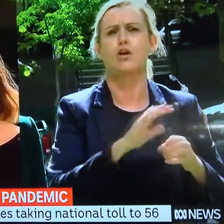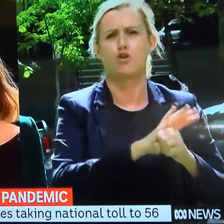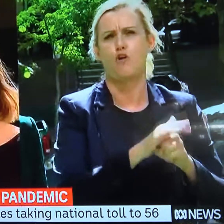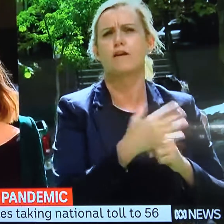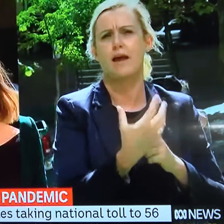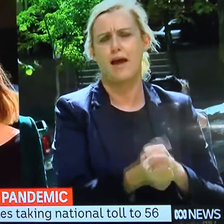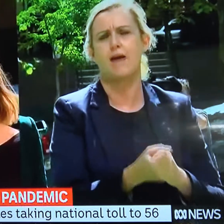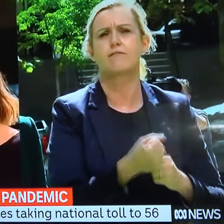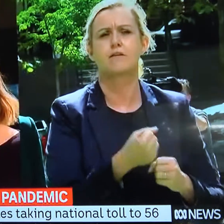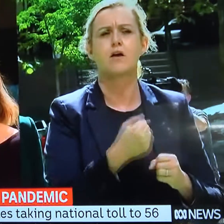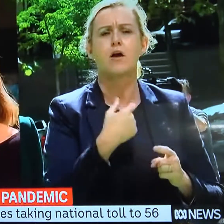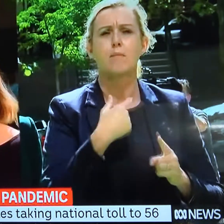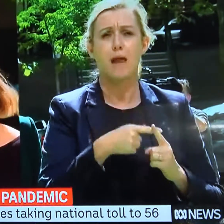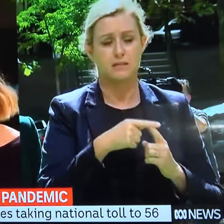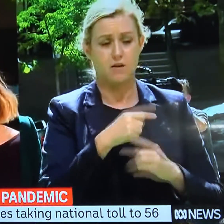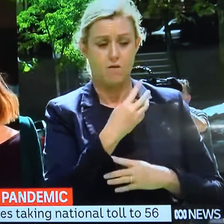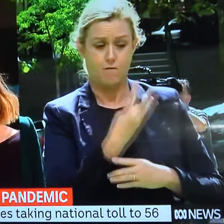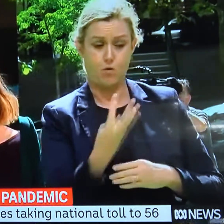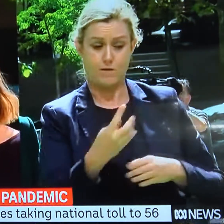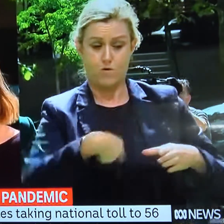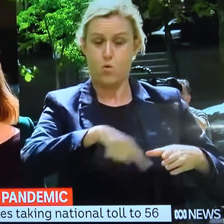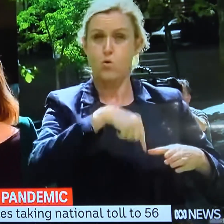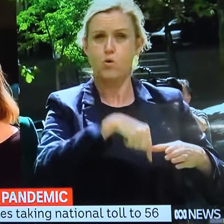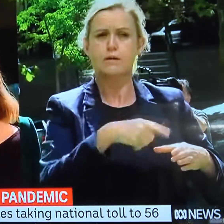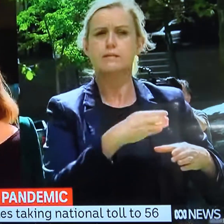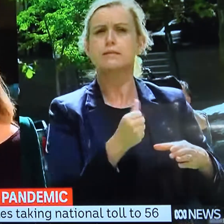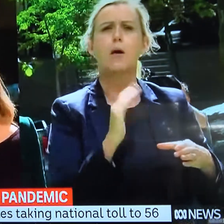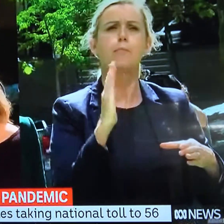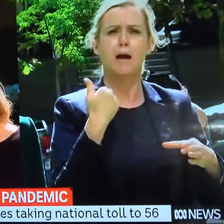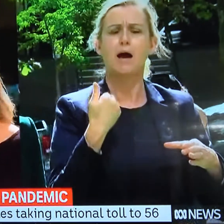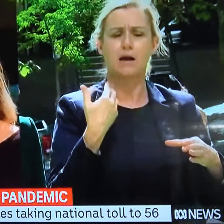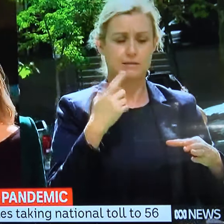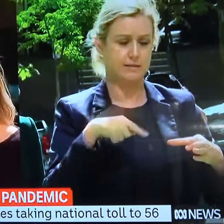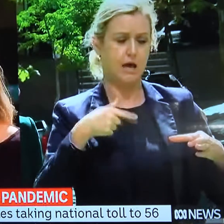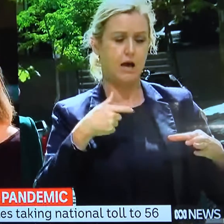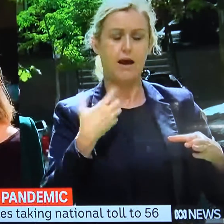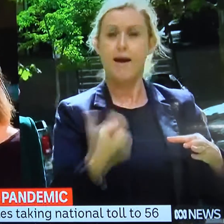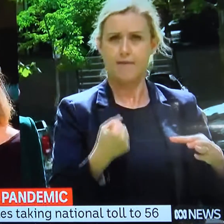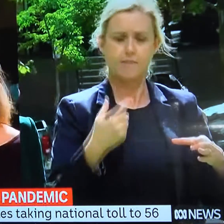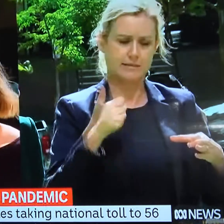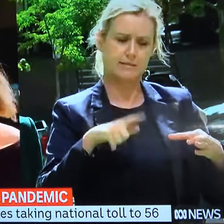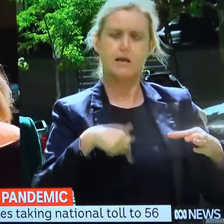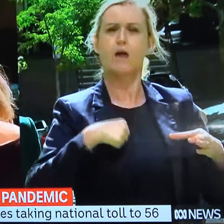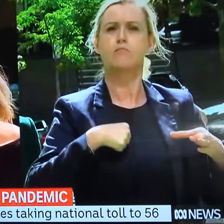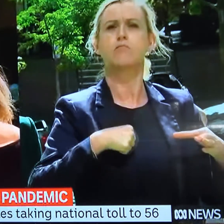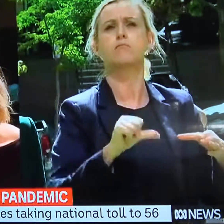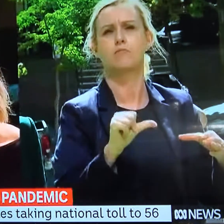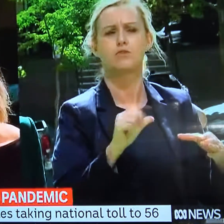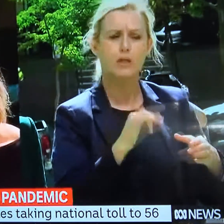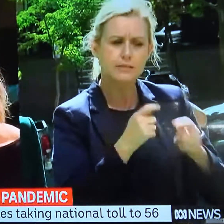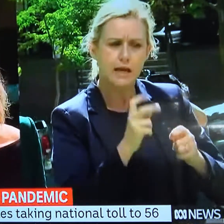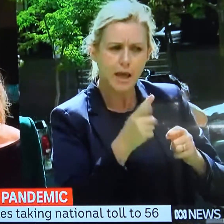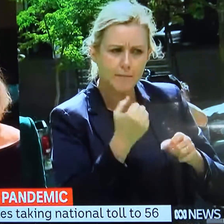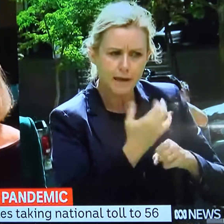there's a combination of those that are recovering, and as part of our recovery process we're testing them for clearance, as